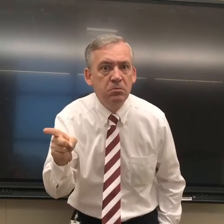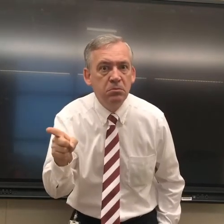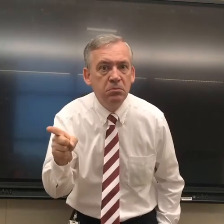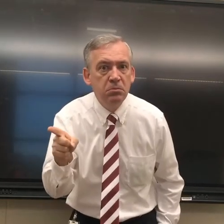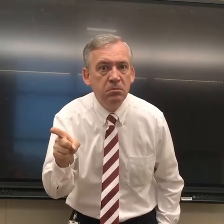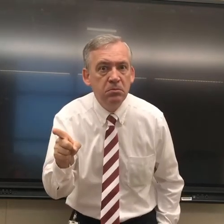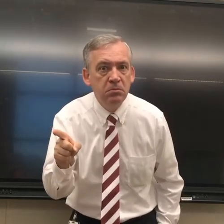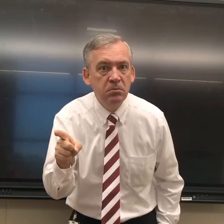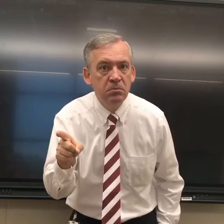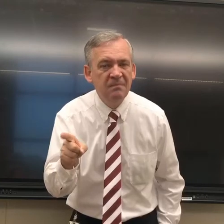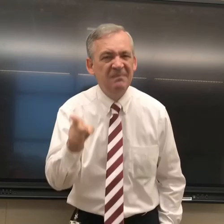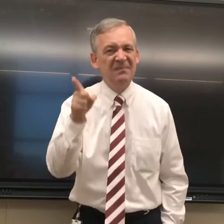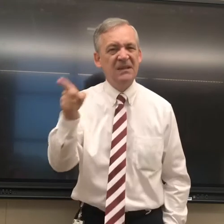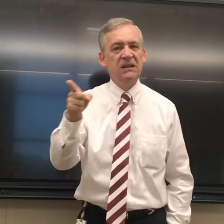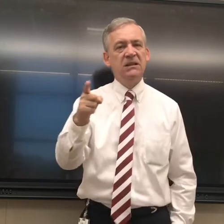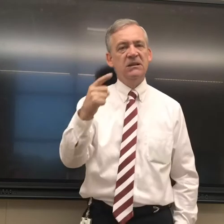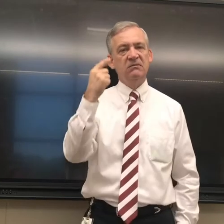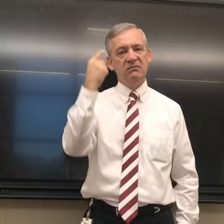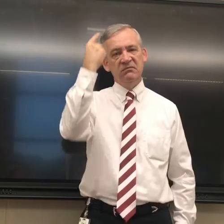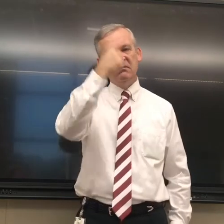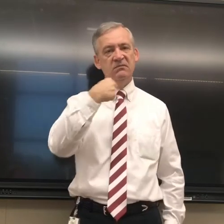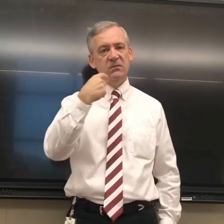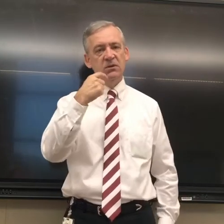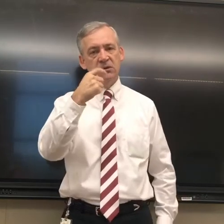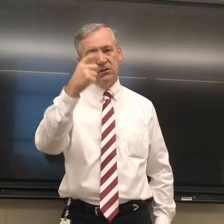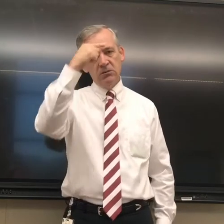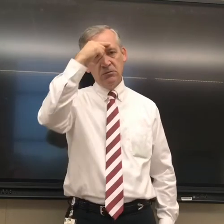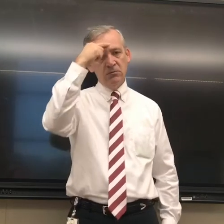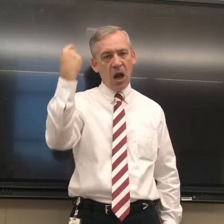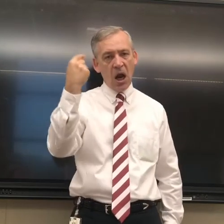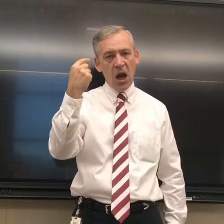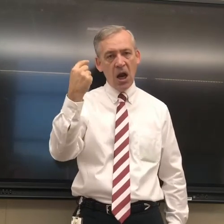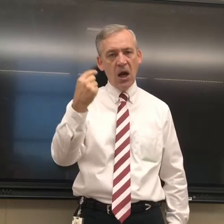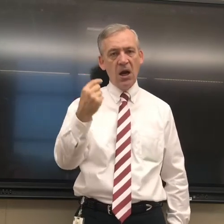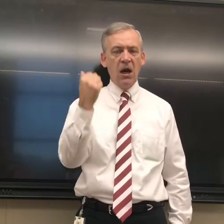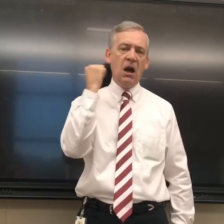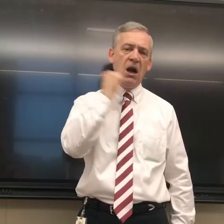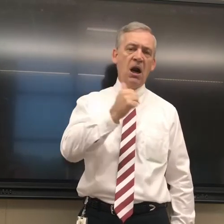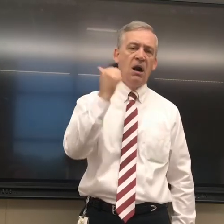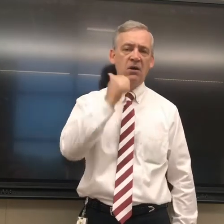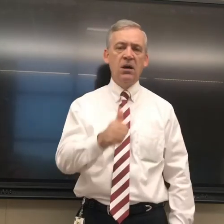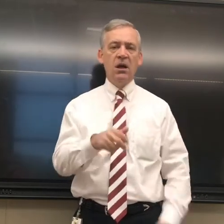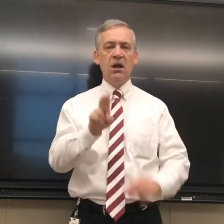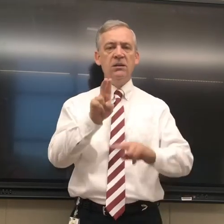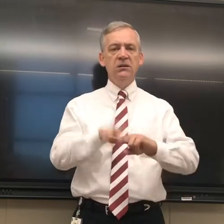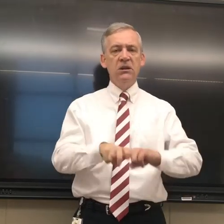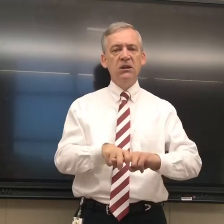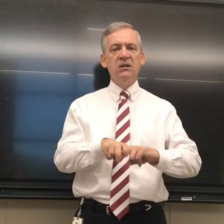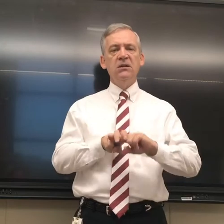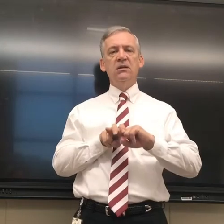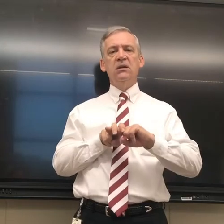Black and ageless, he sat rocking day in and day out in a mindless stupor,